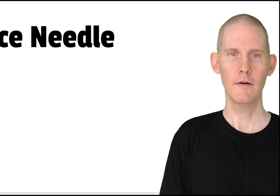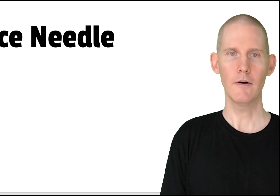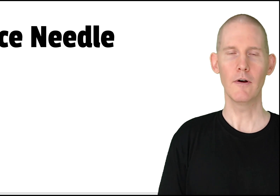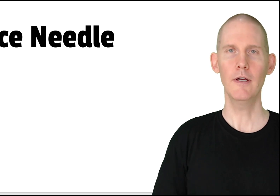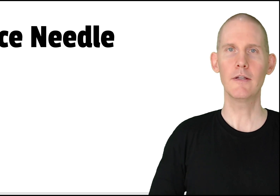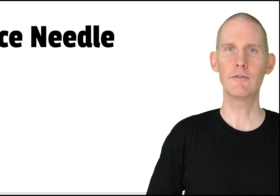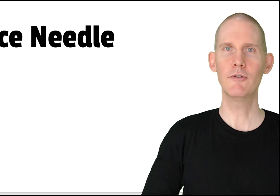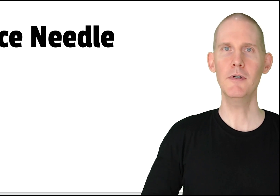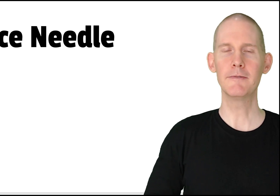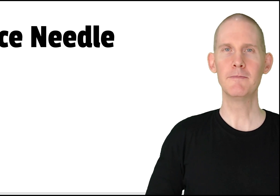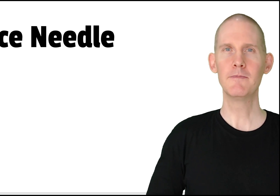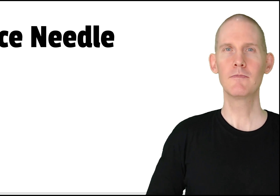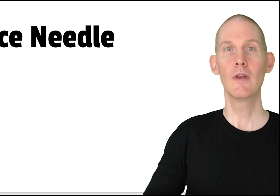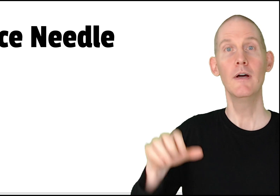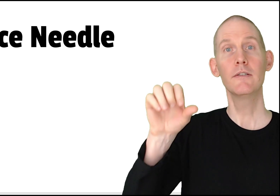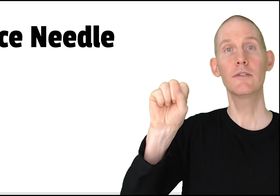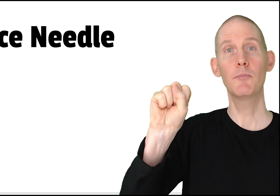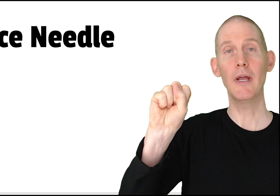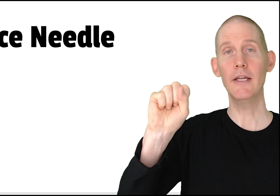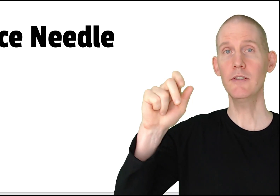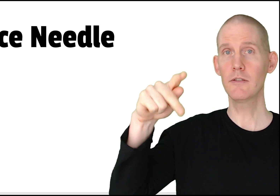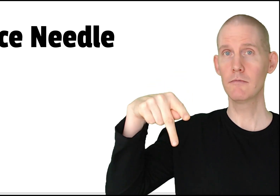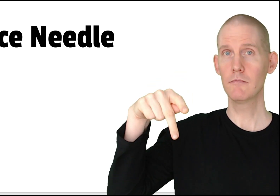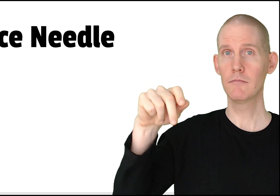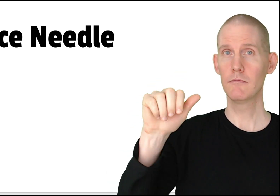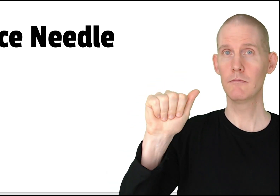All right, let's do it. Space,